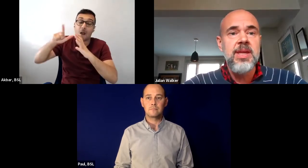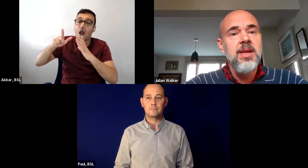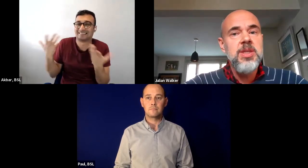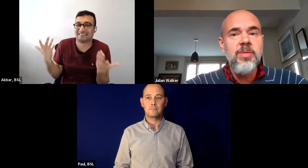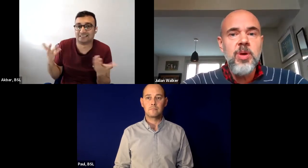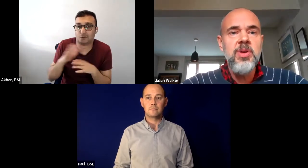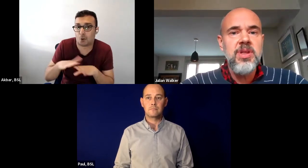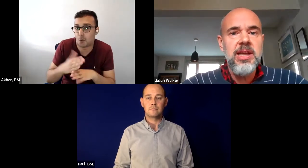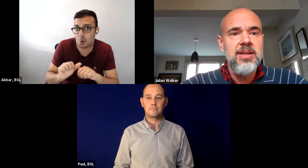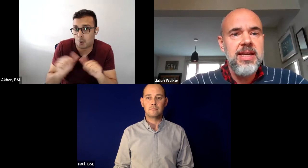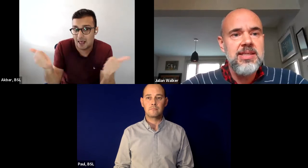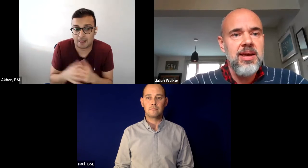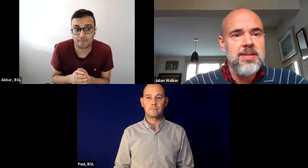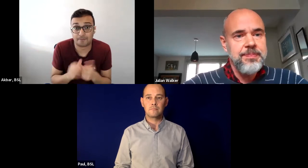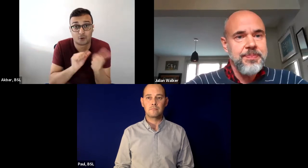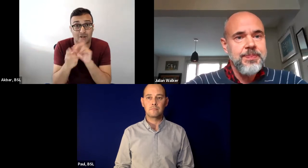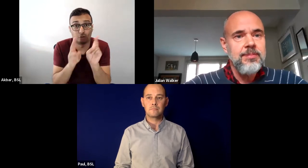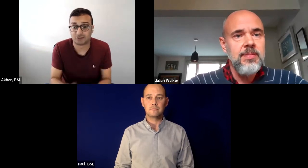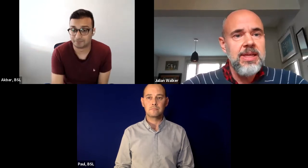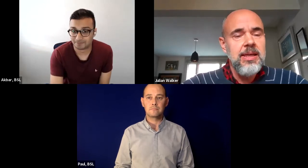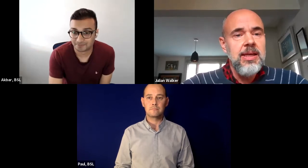users. So if we can move to the next slide.